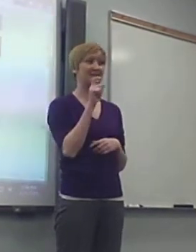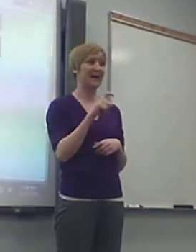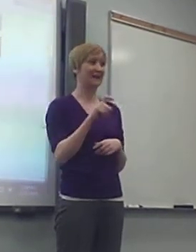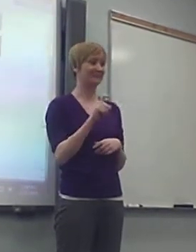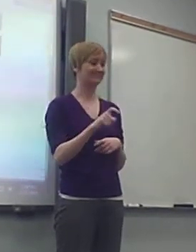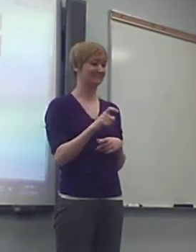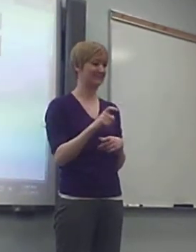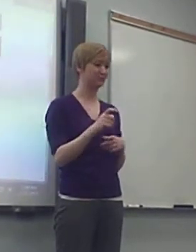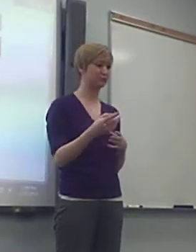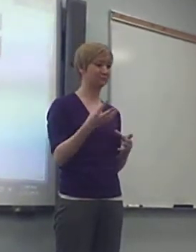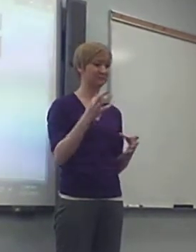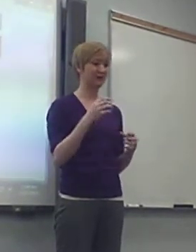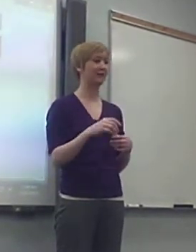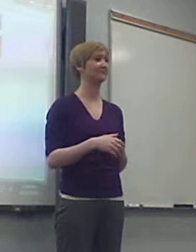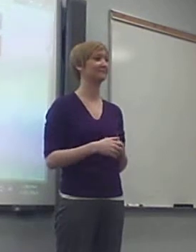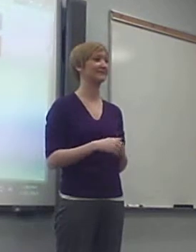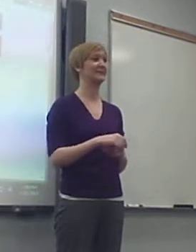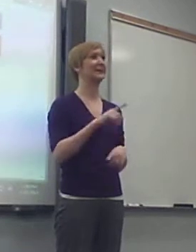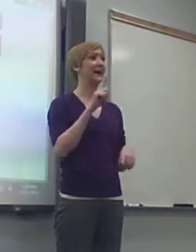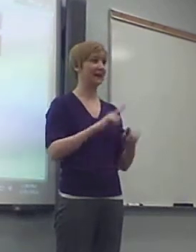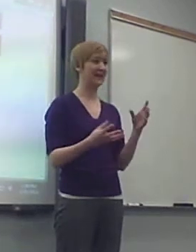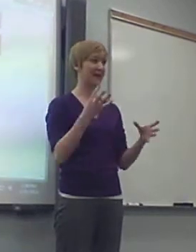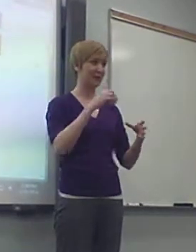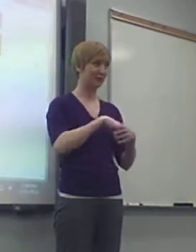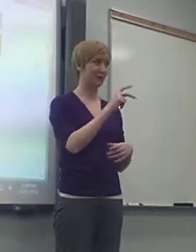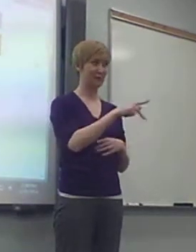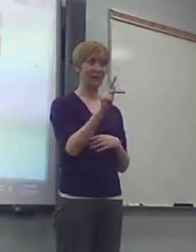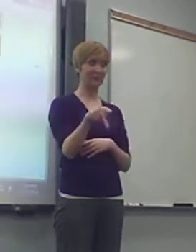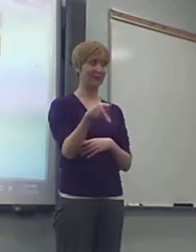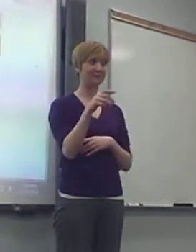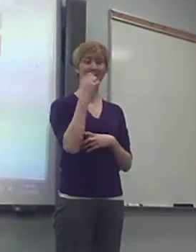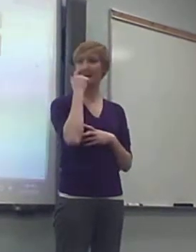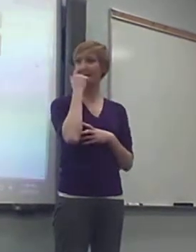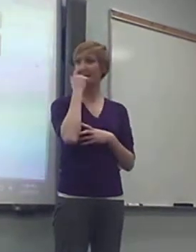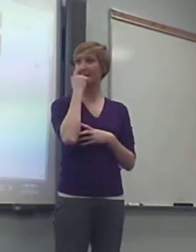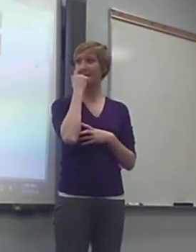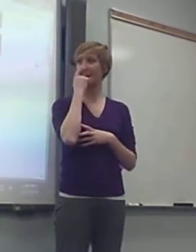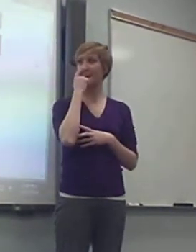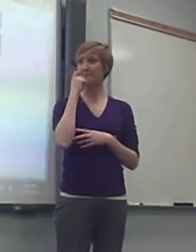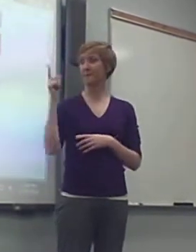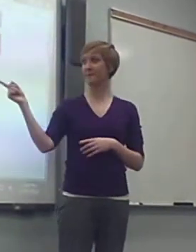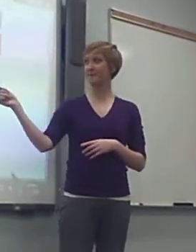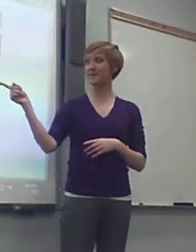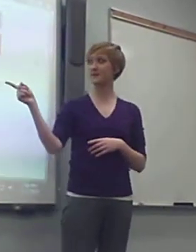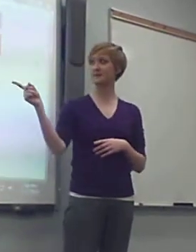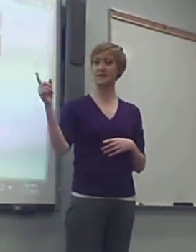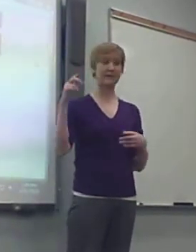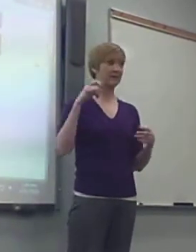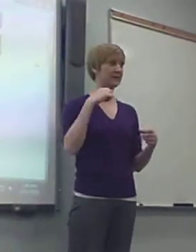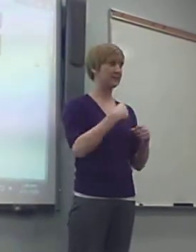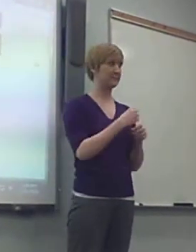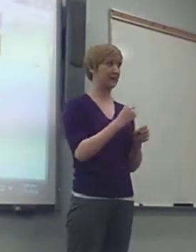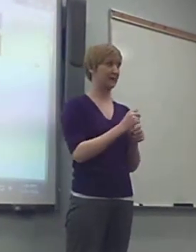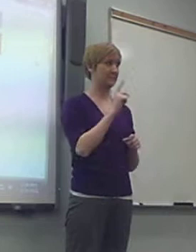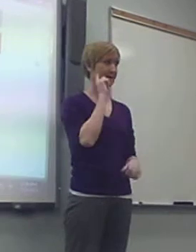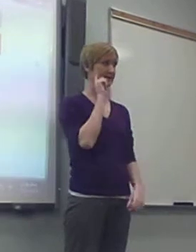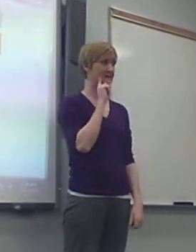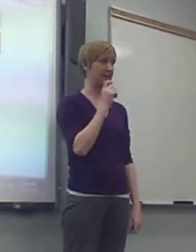the things. This one I've never seen. This one is created by Definitions, but they have it running through a different